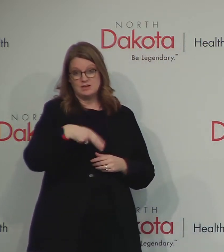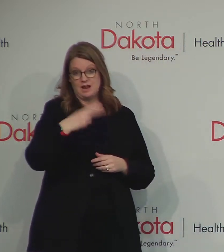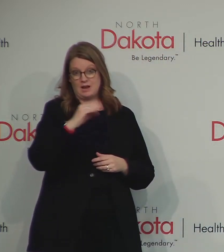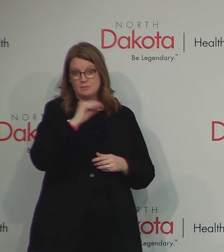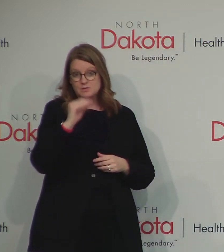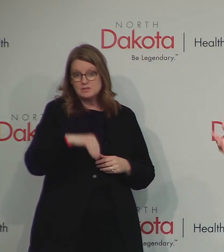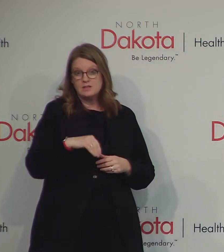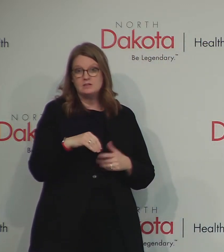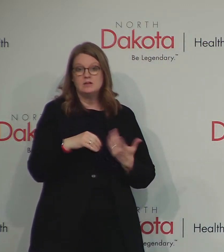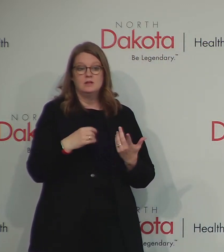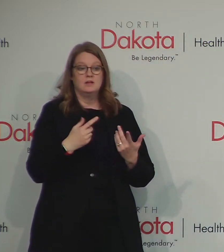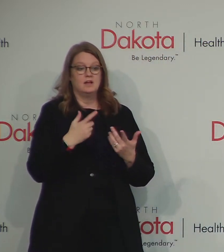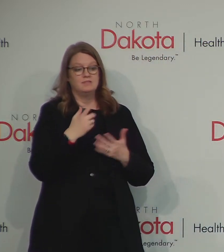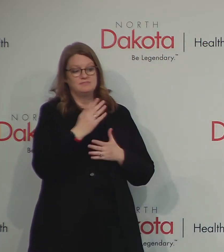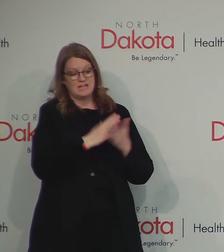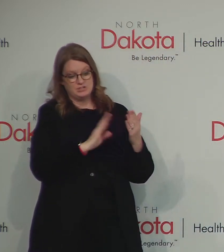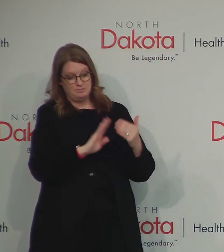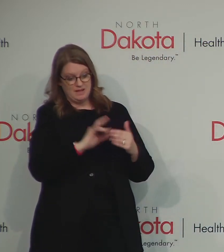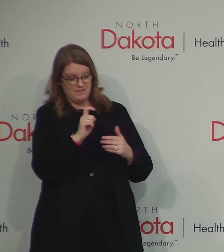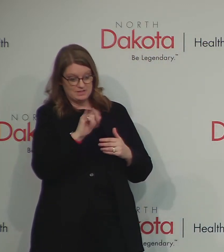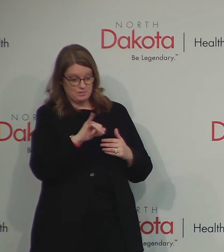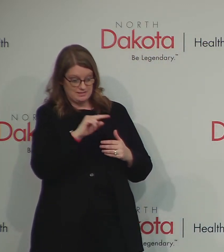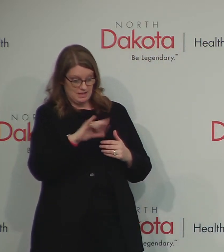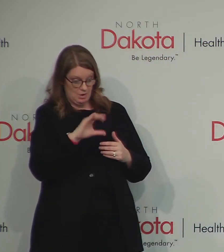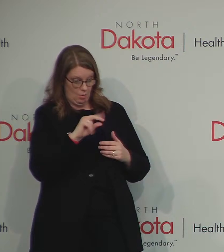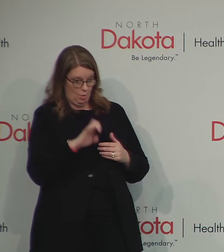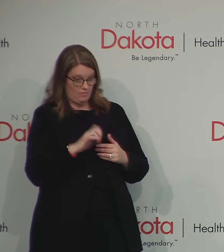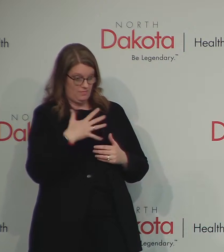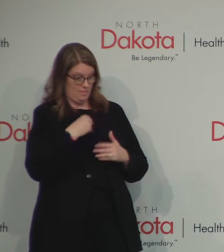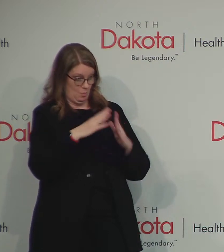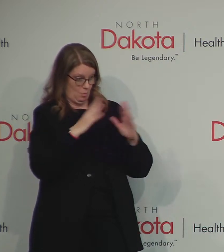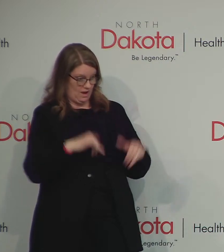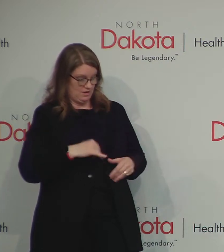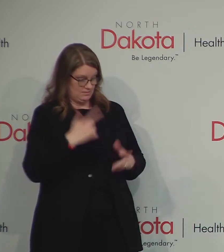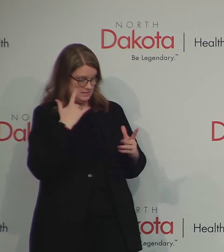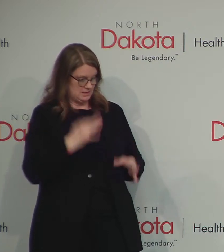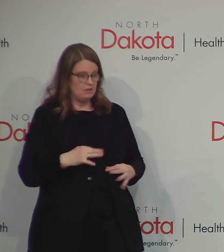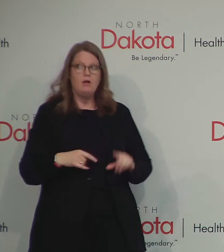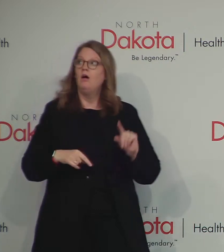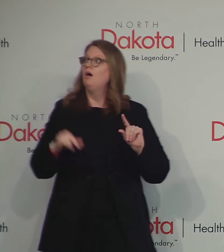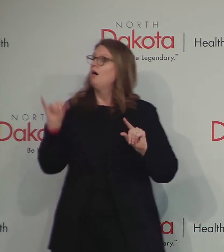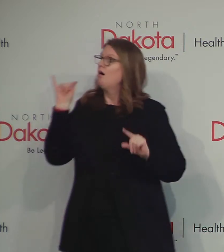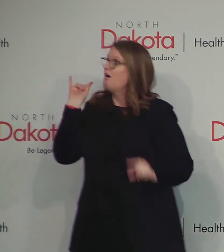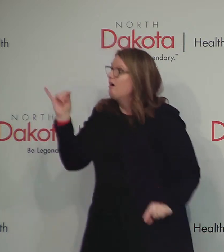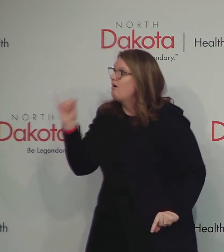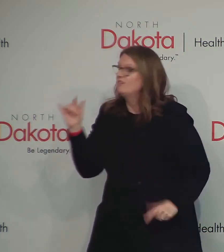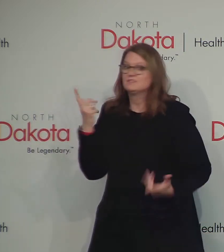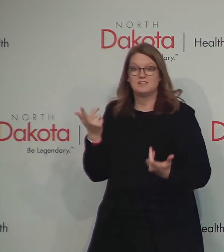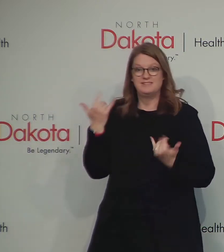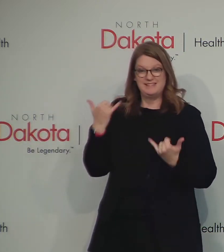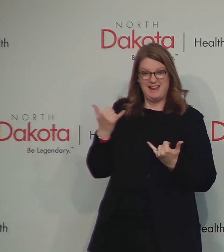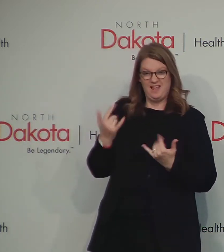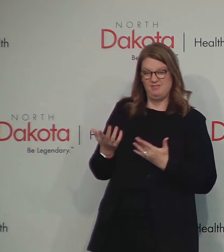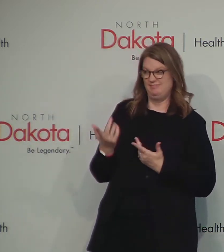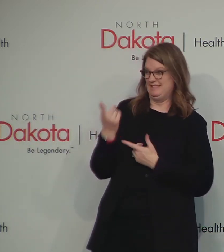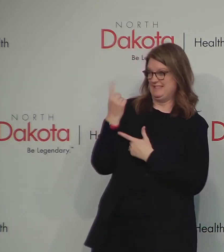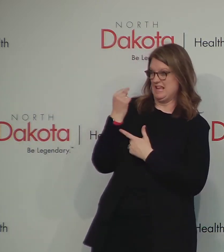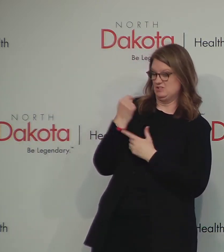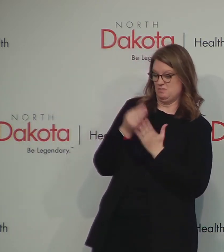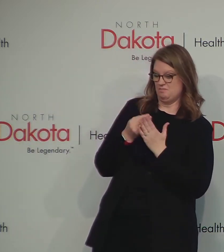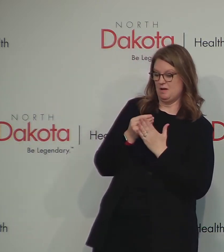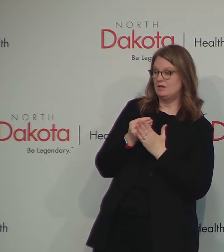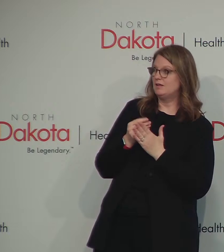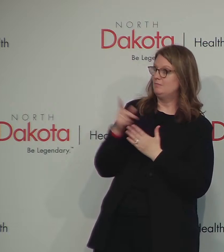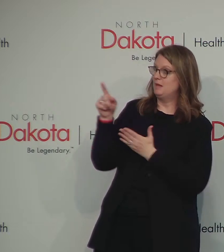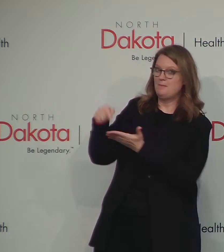Section B of XYZ code. And so now some of the things that you used your CRF dollars for last year can be reimbursed by FEMA.